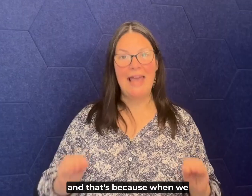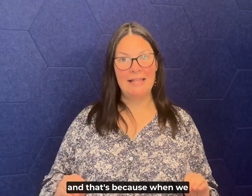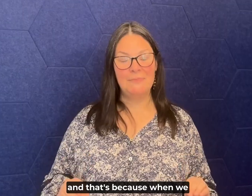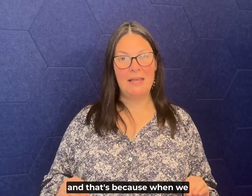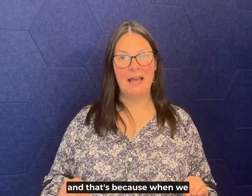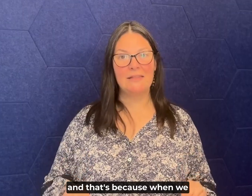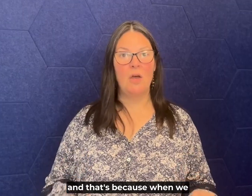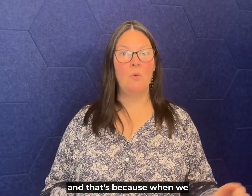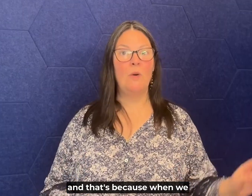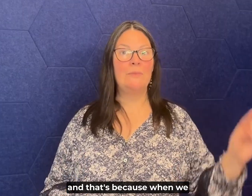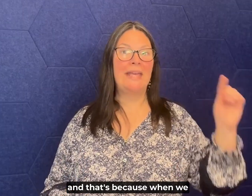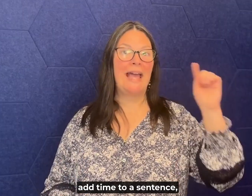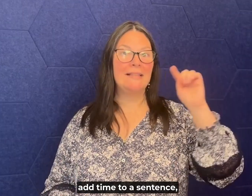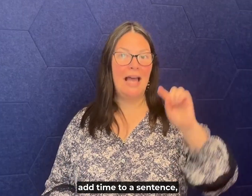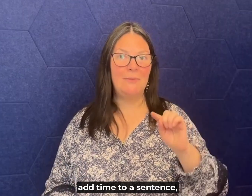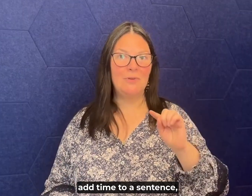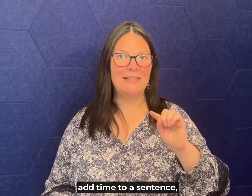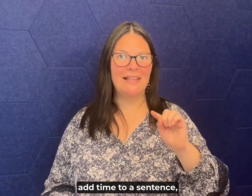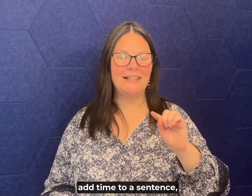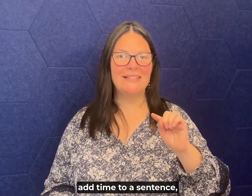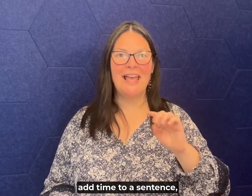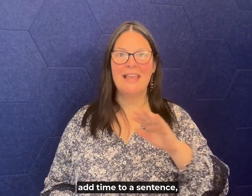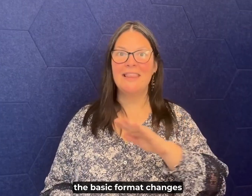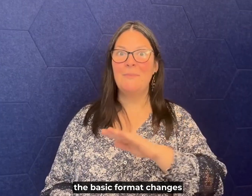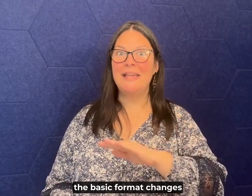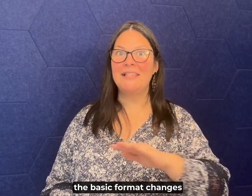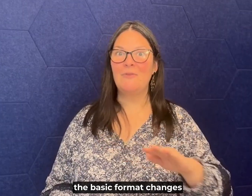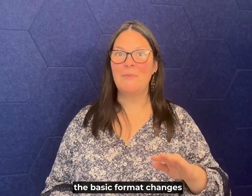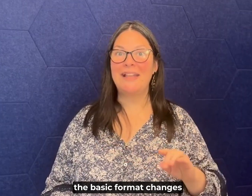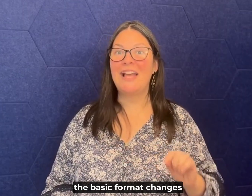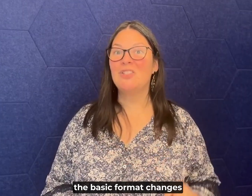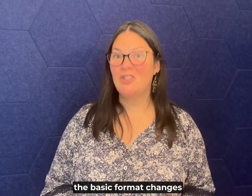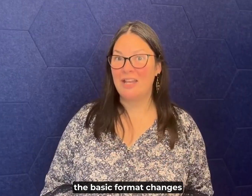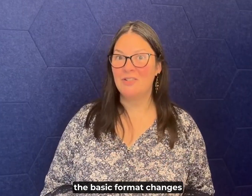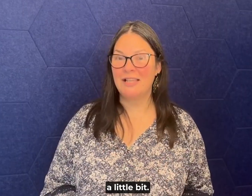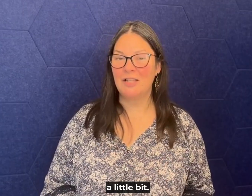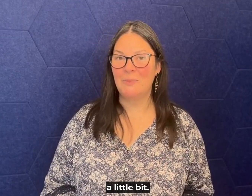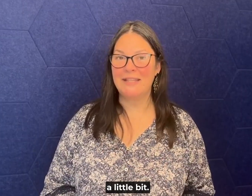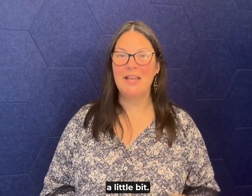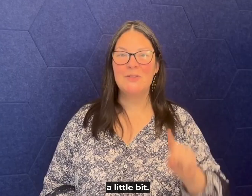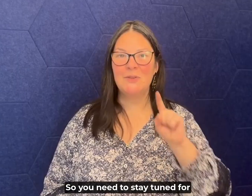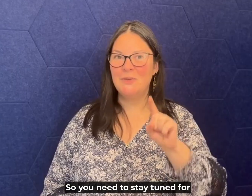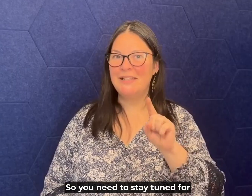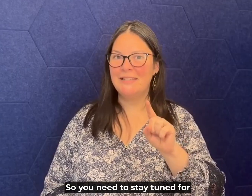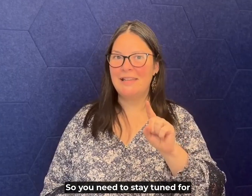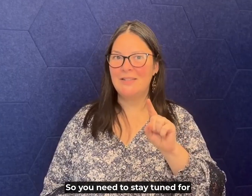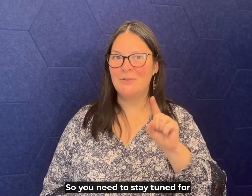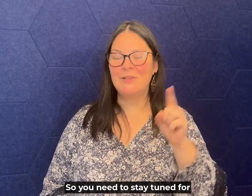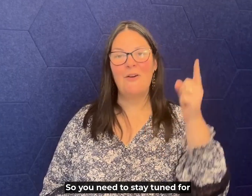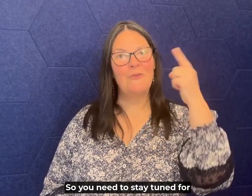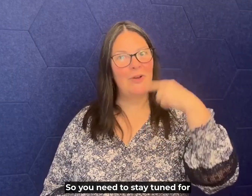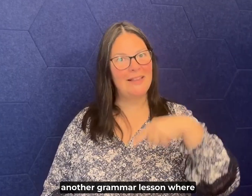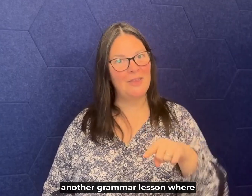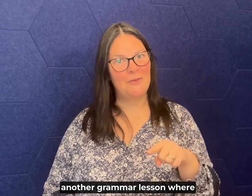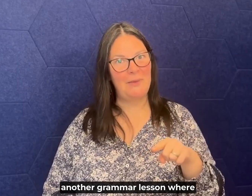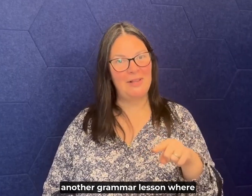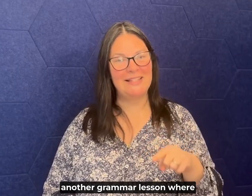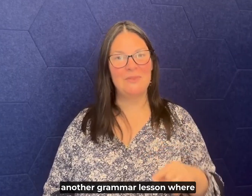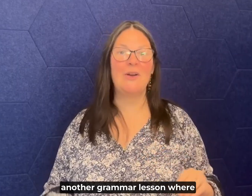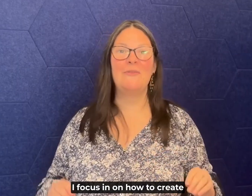that's because when we add time to a sentence, the basic format changes a little bit. So you need to stay tuned for another grammar lesson where I